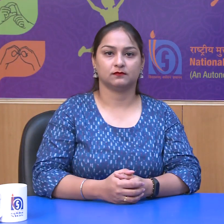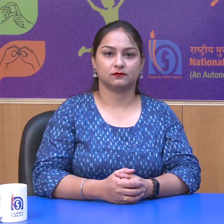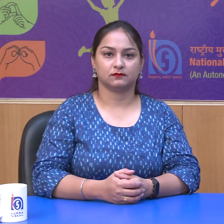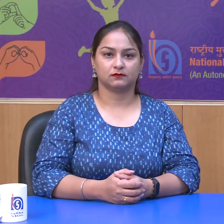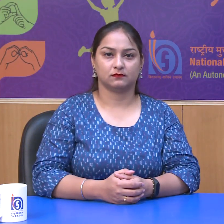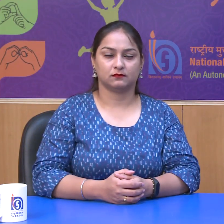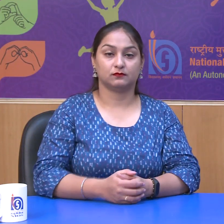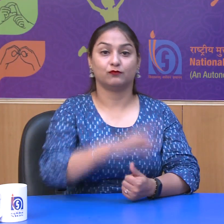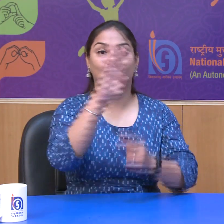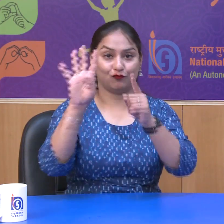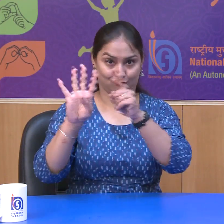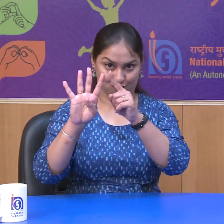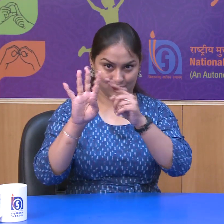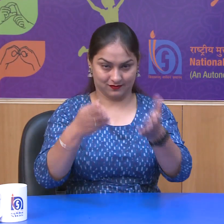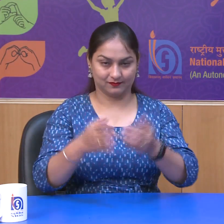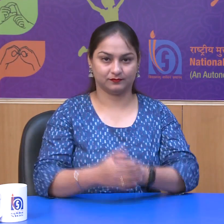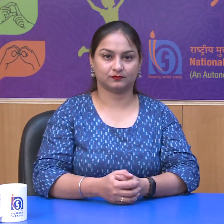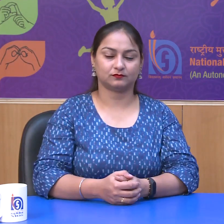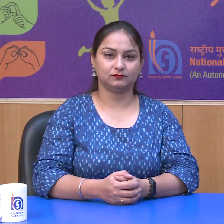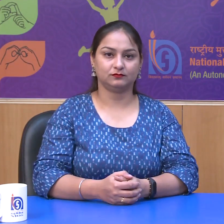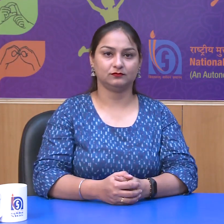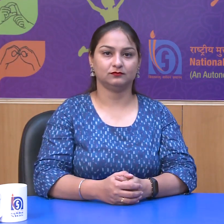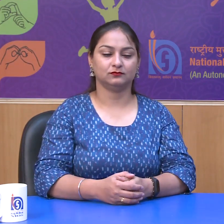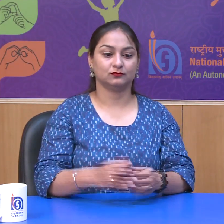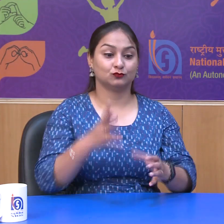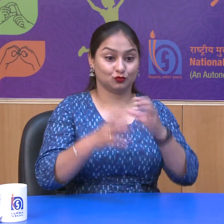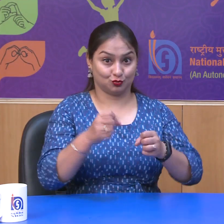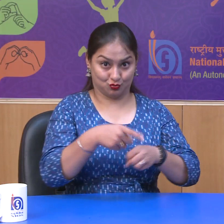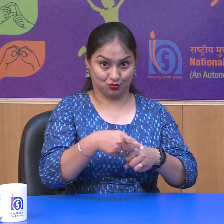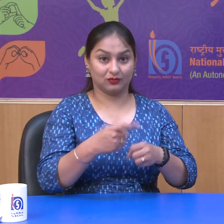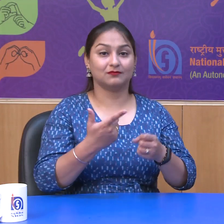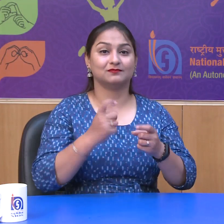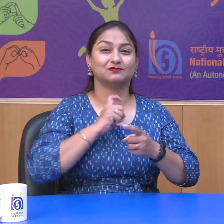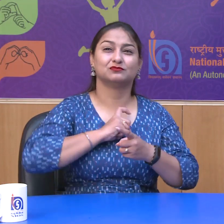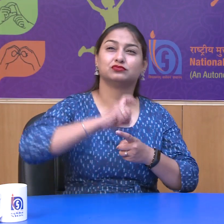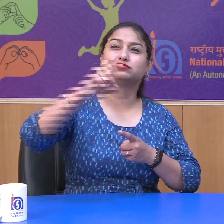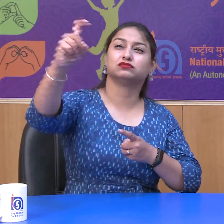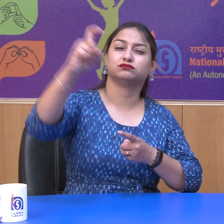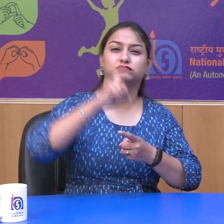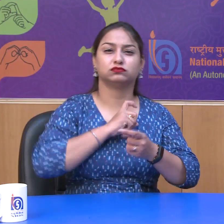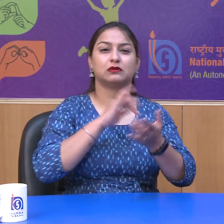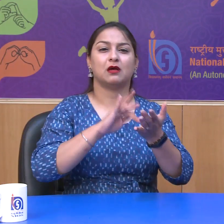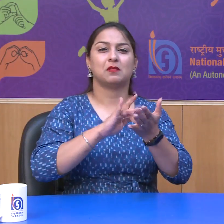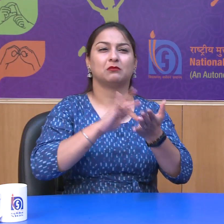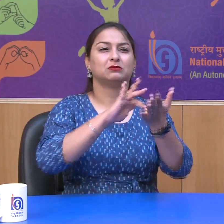And fourth is refrigerated transport system, which helps sending